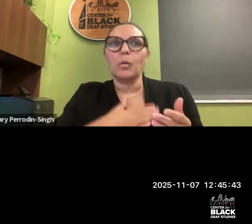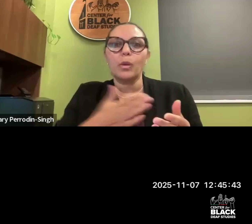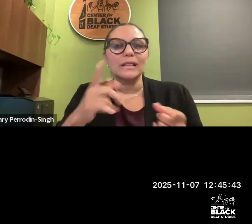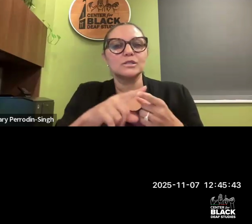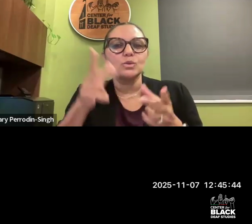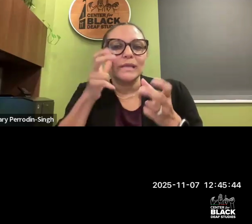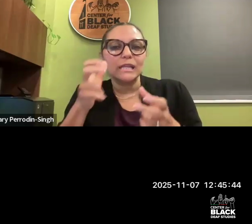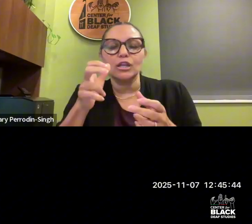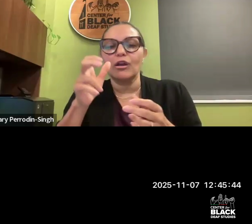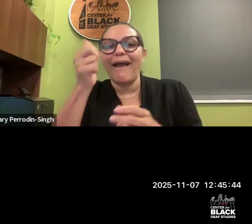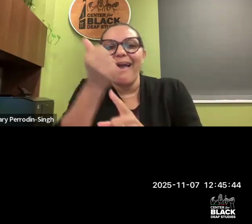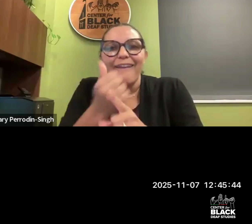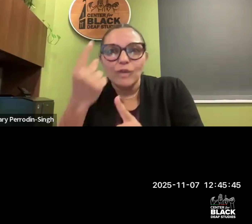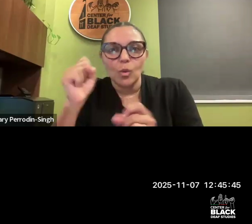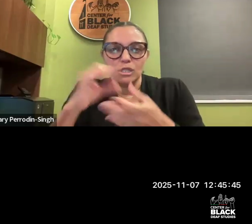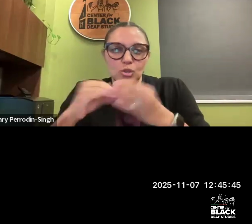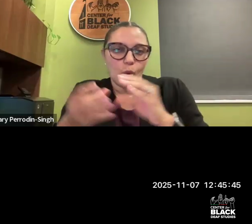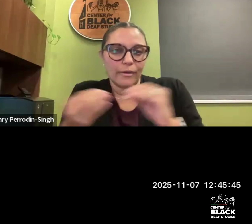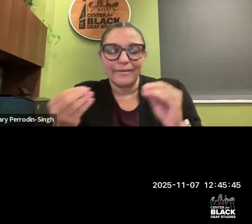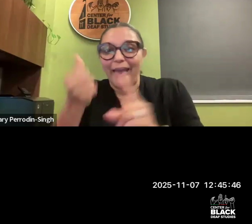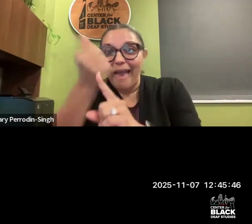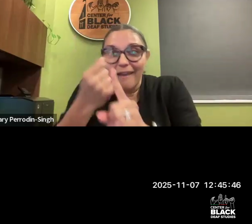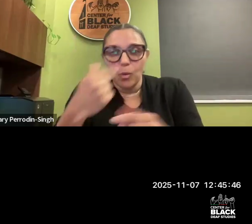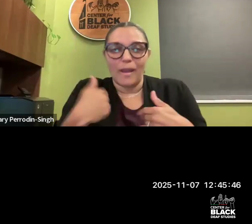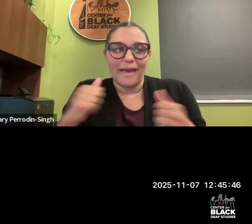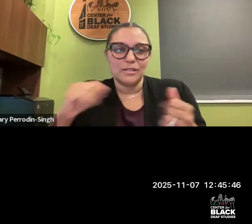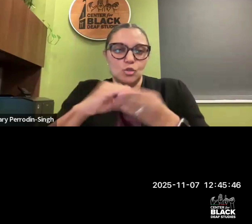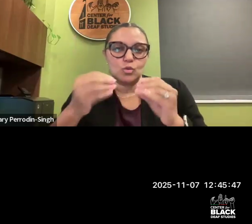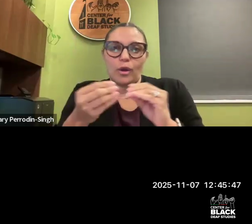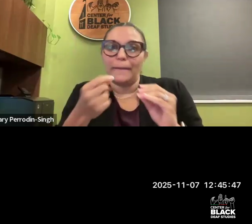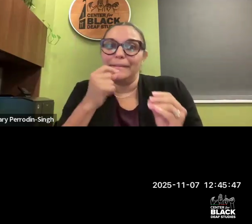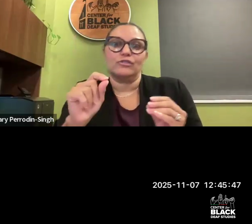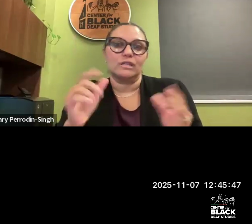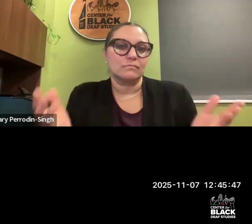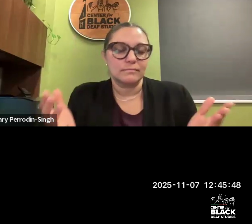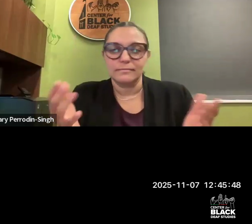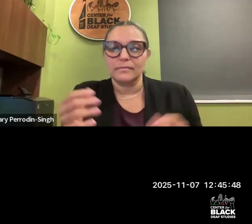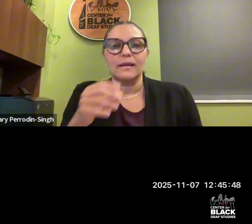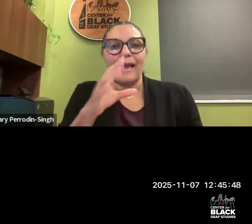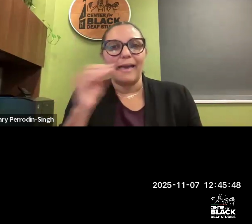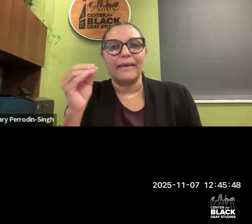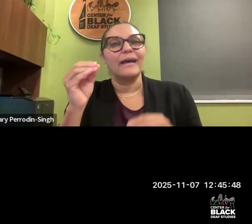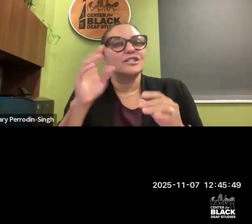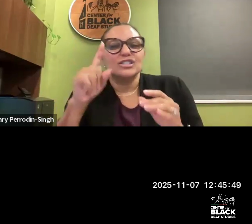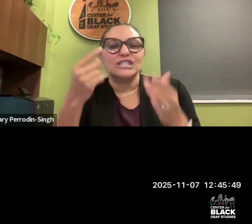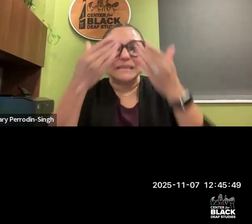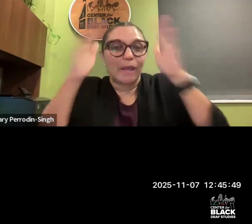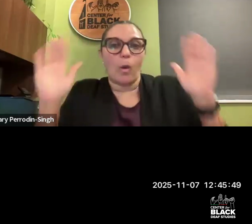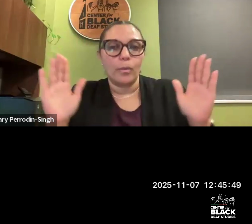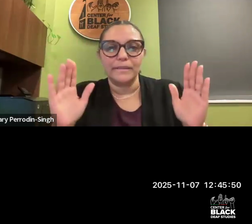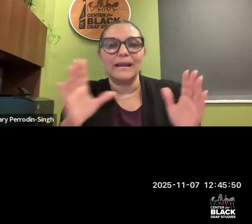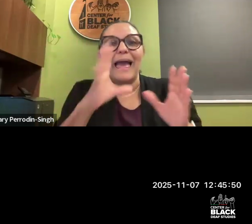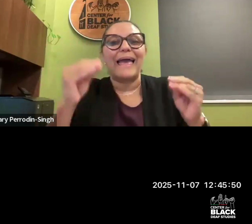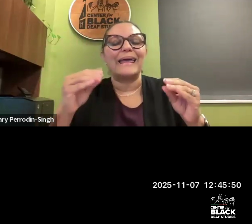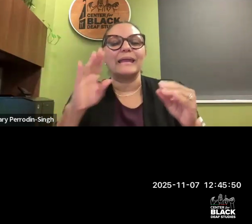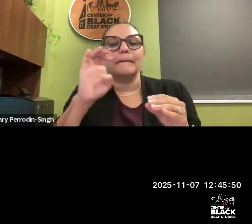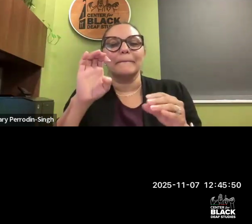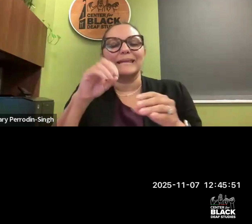is my number one advice. Be open to listen because everyone has a story to tell and it should be heard. And just